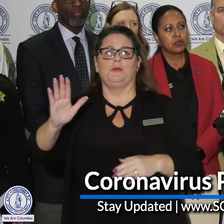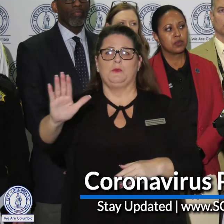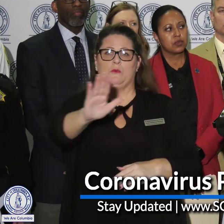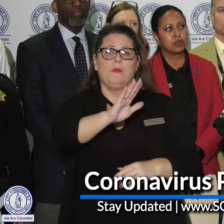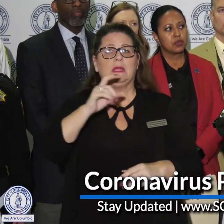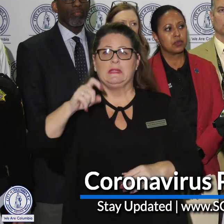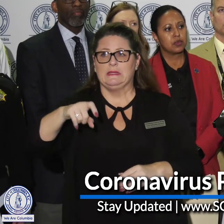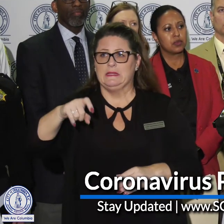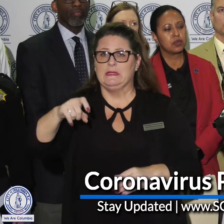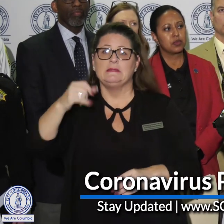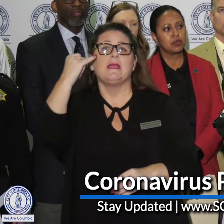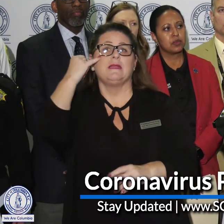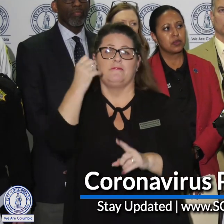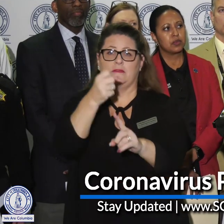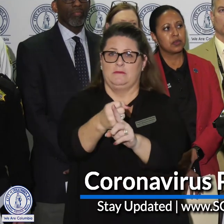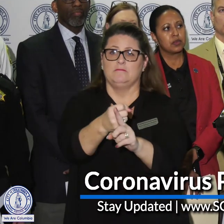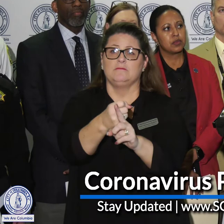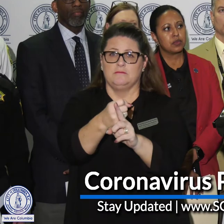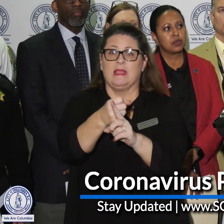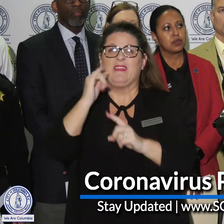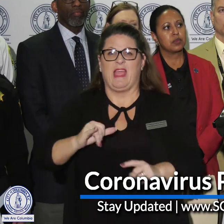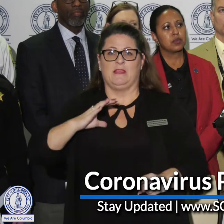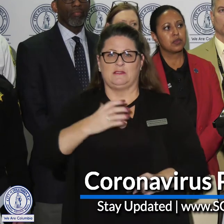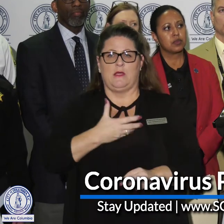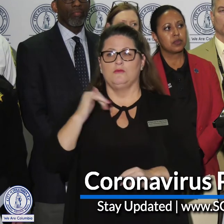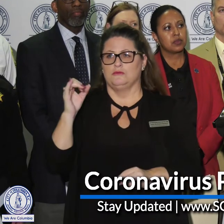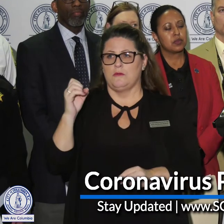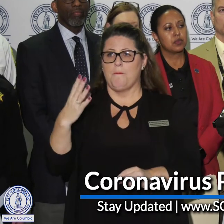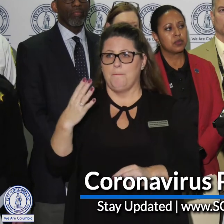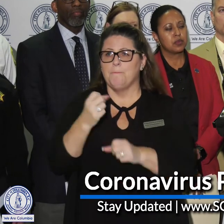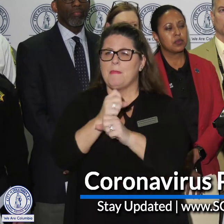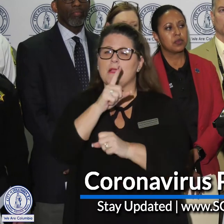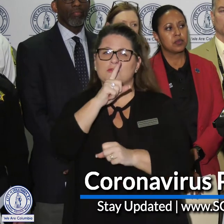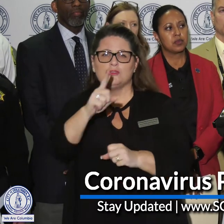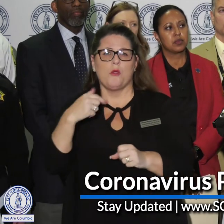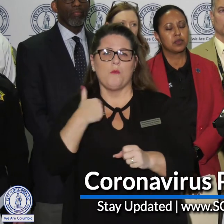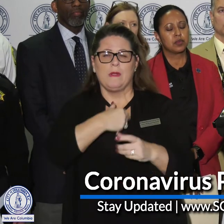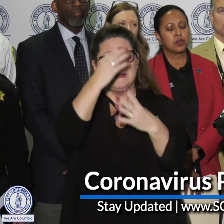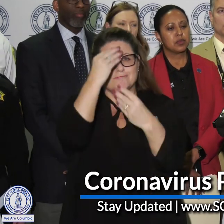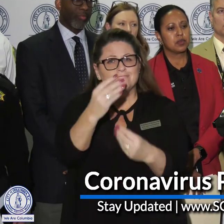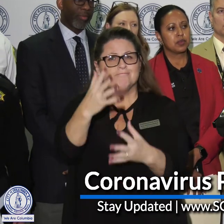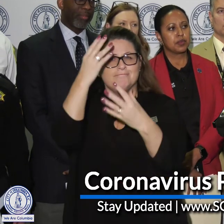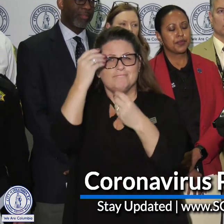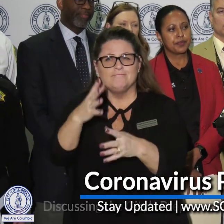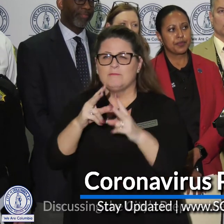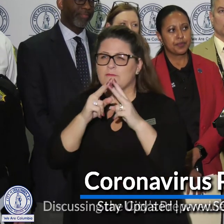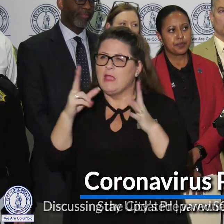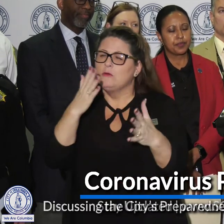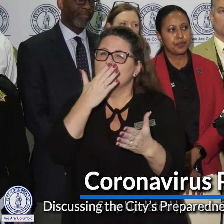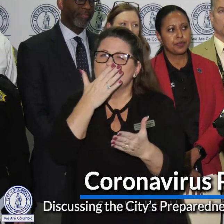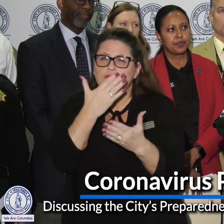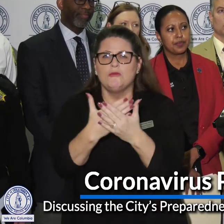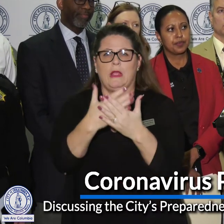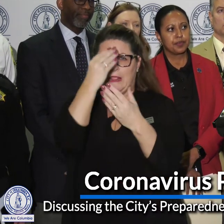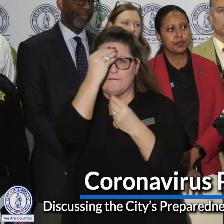may be affected by it. That's our job, and to make sure we're communicating very well. So that's what we're